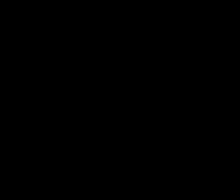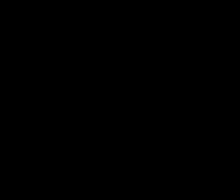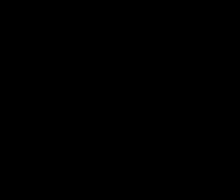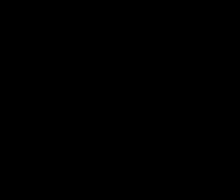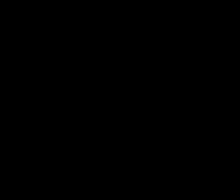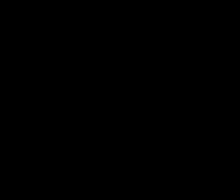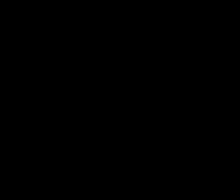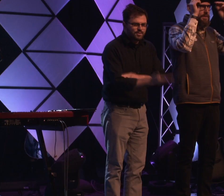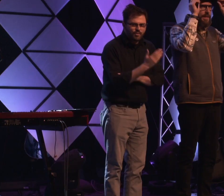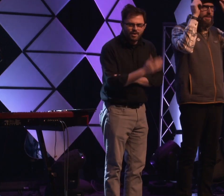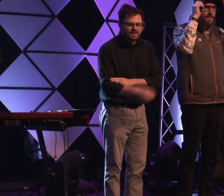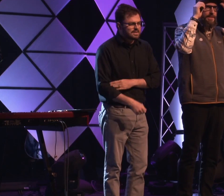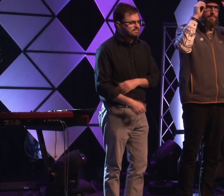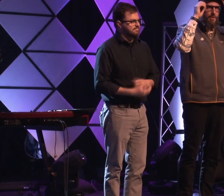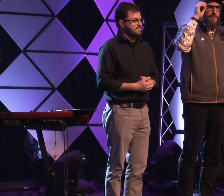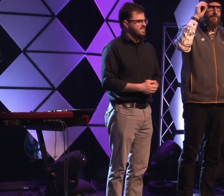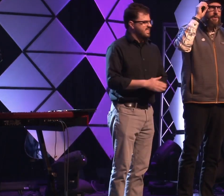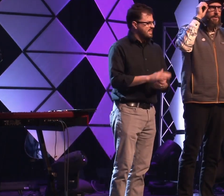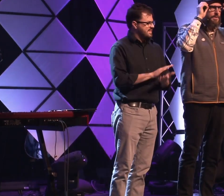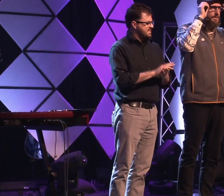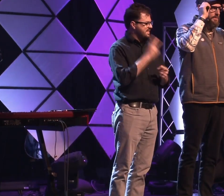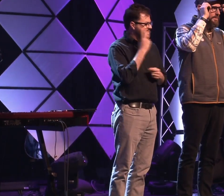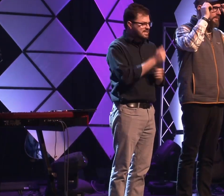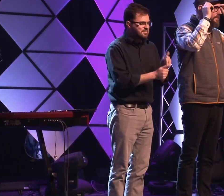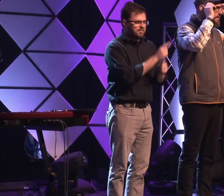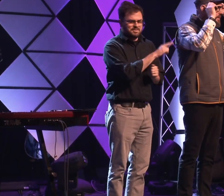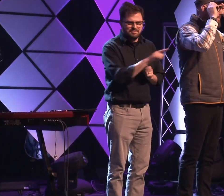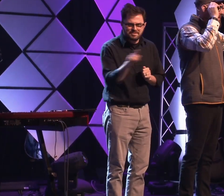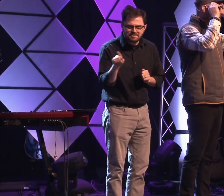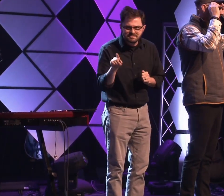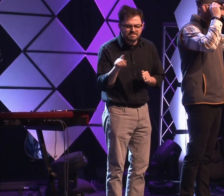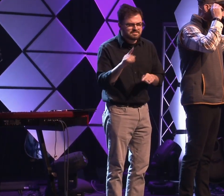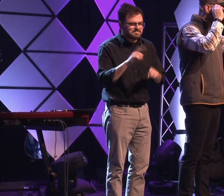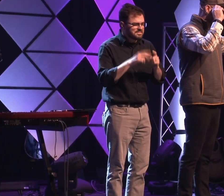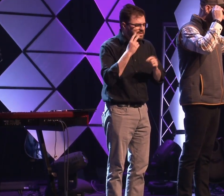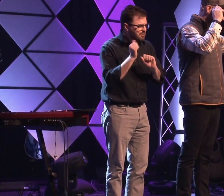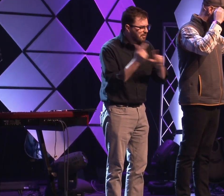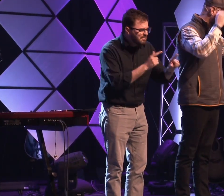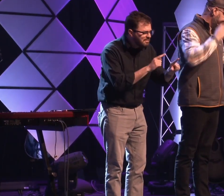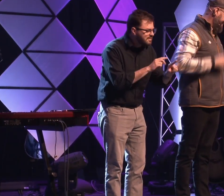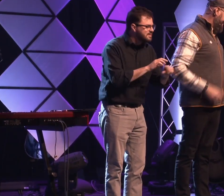Hey, good morning. Nice to see most of you.